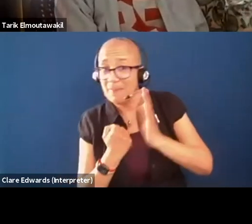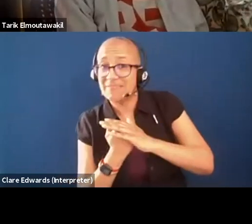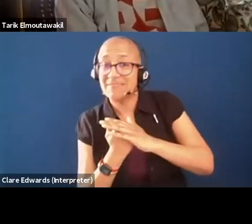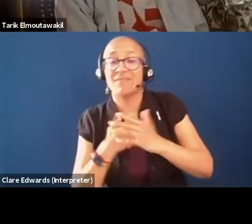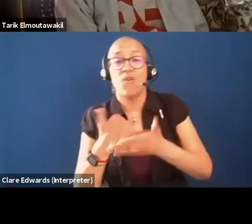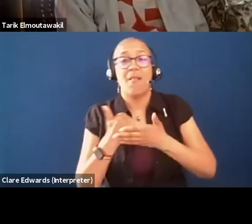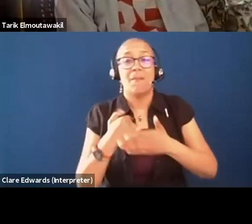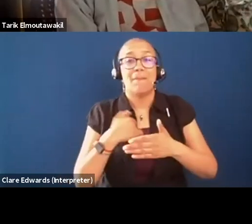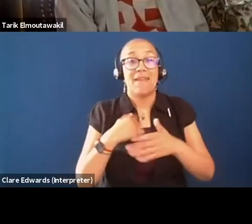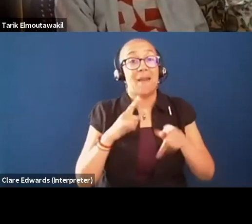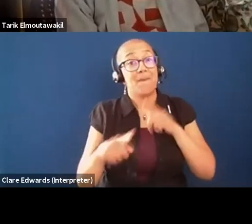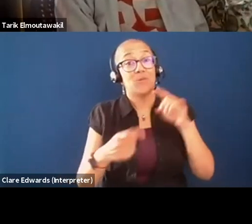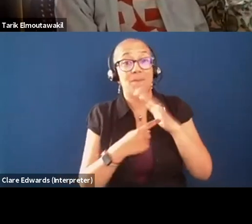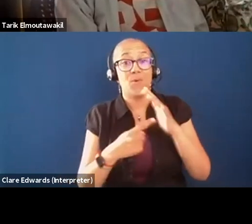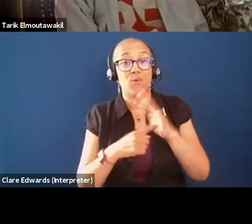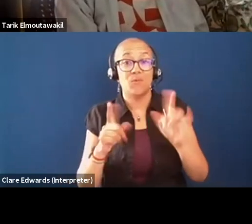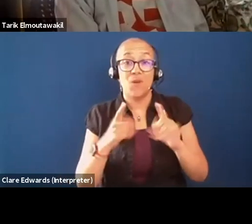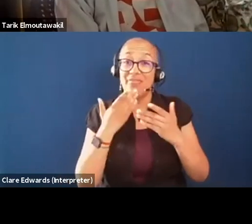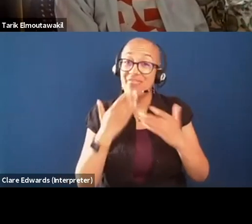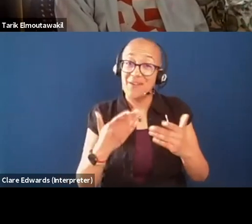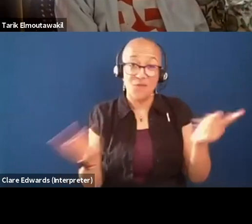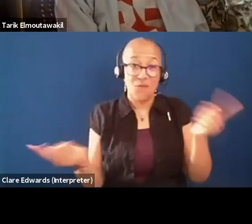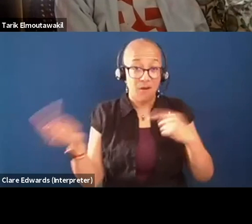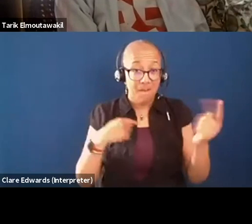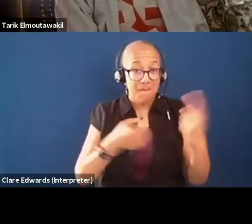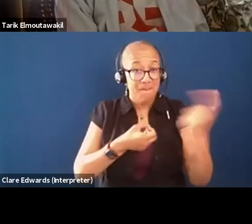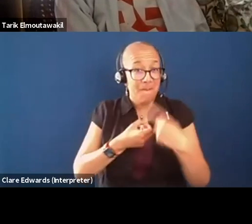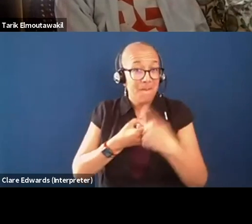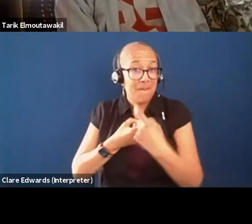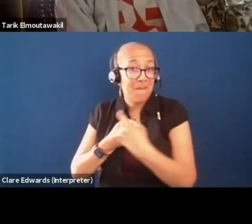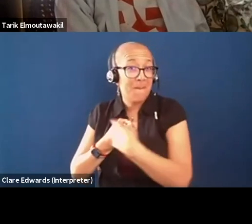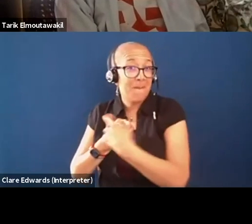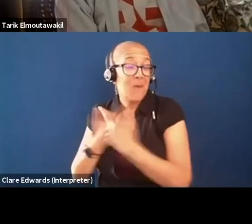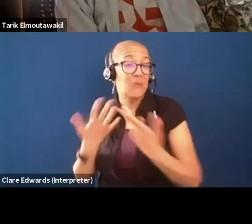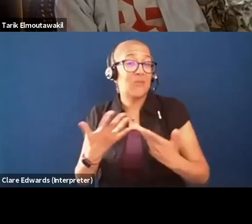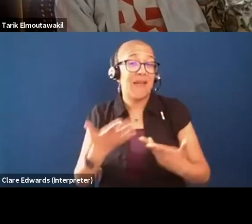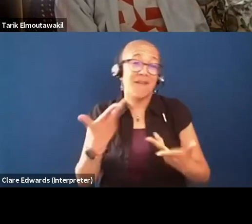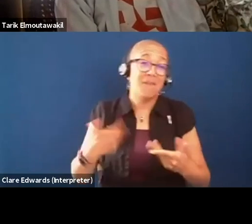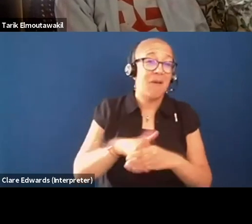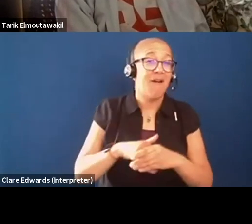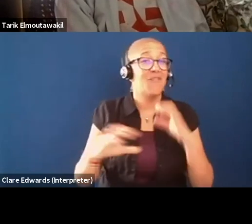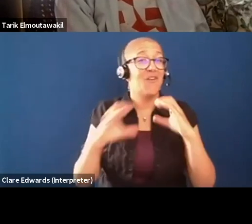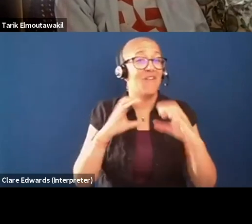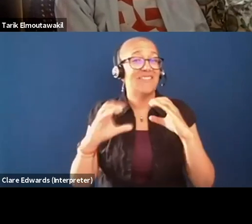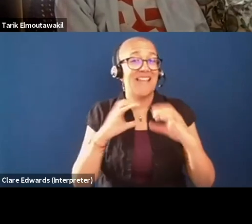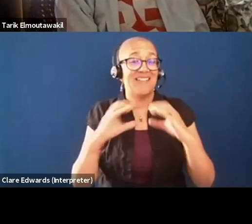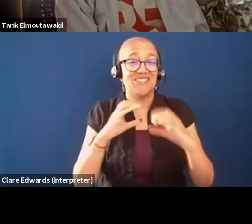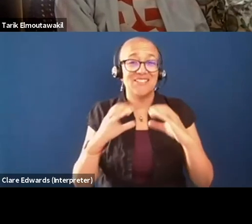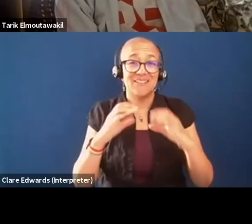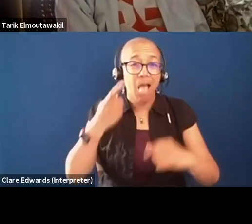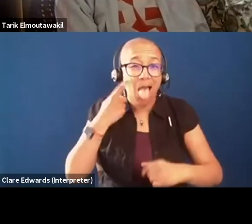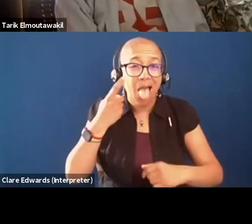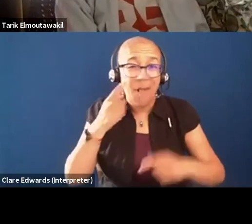more importantly, thank you all for actually coming today and sort of being part of this conversation and seeing what people are up